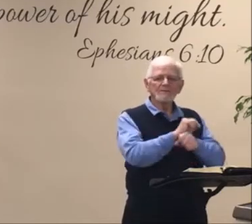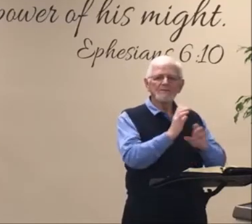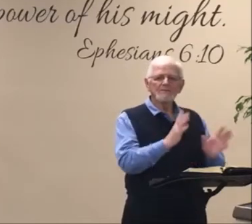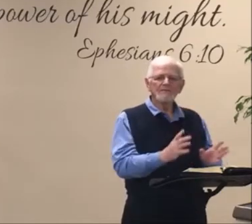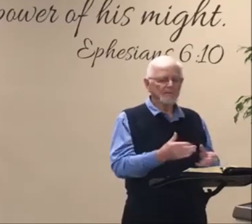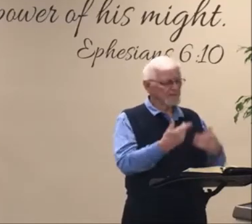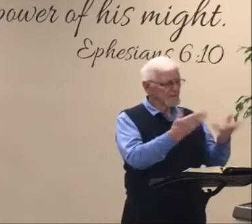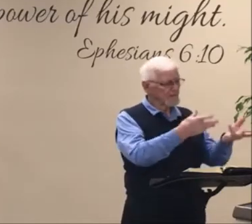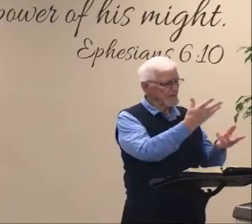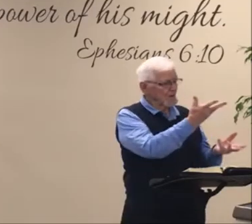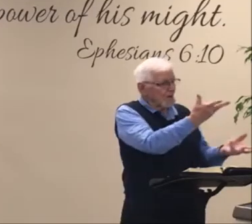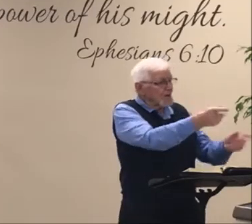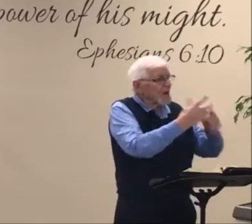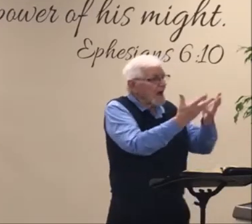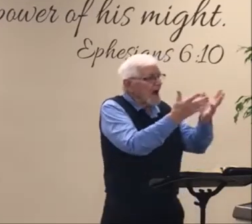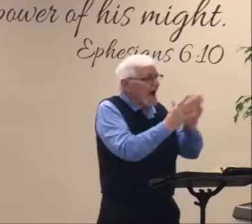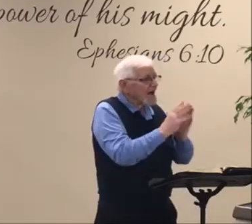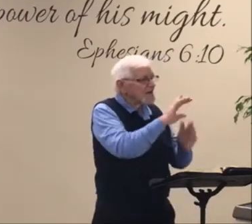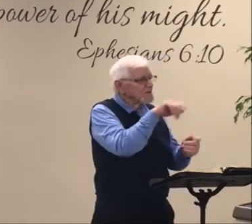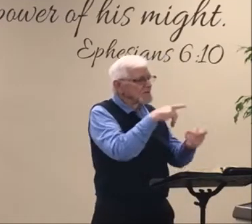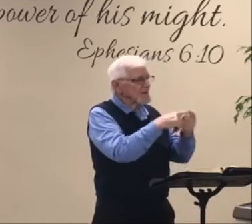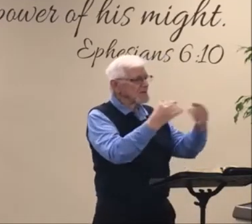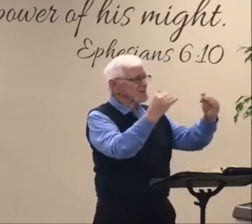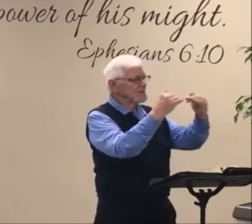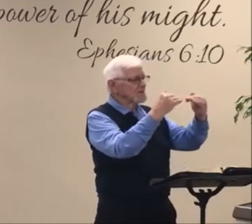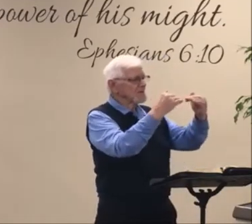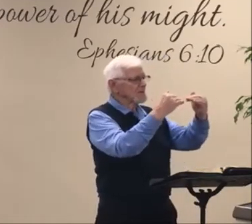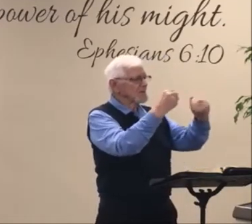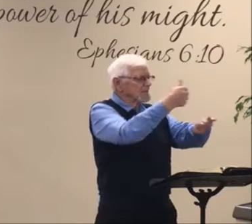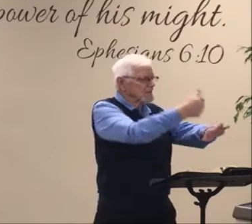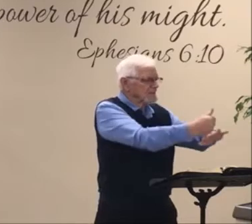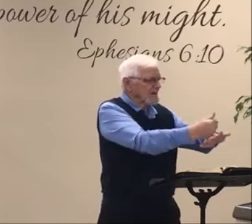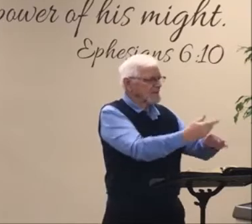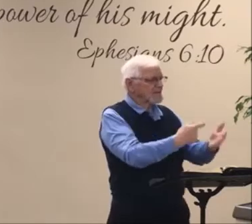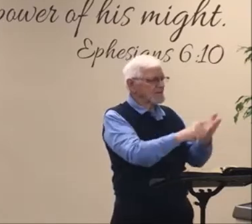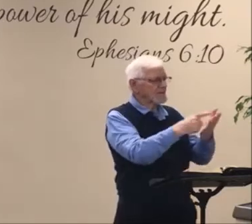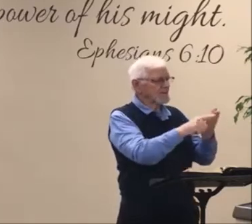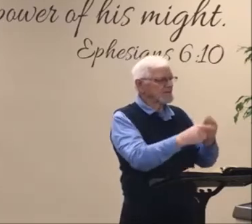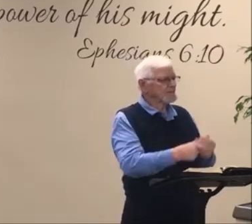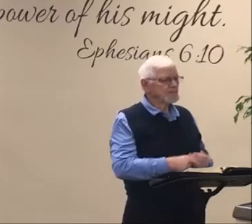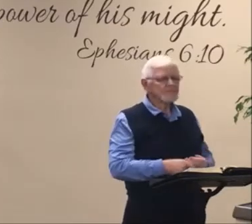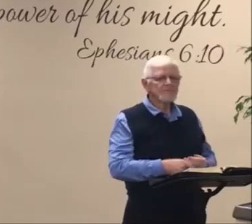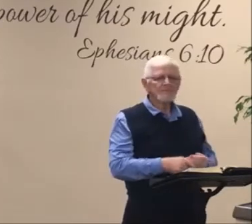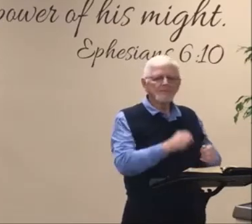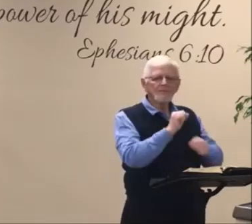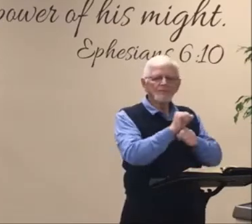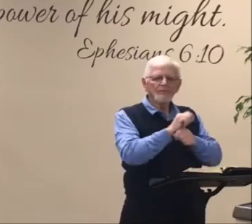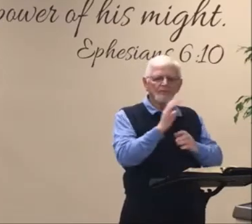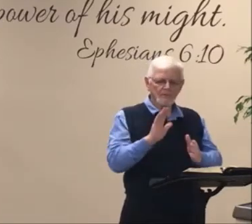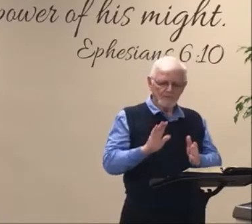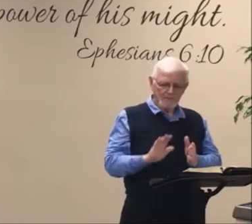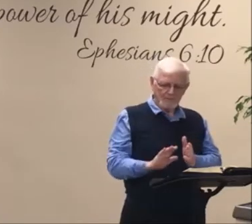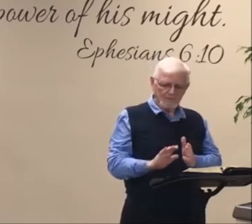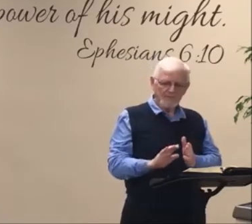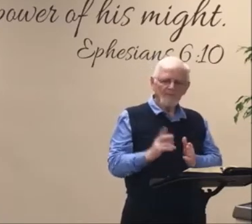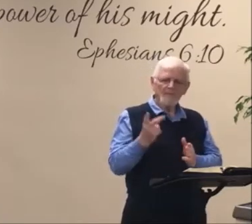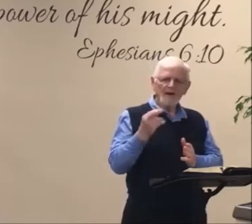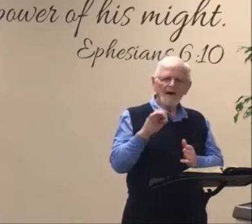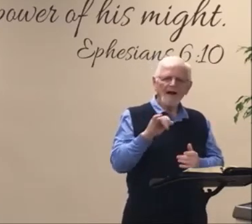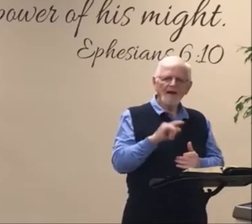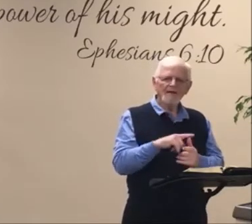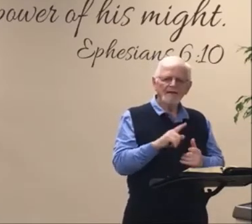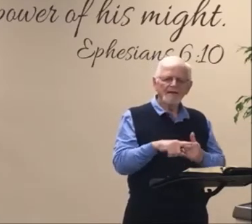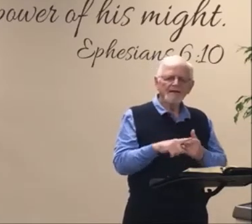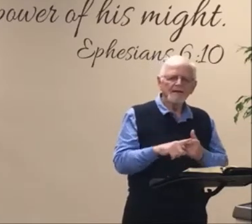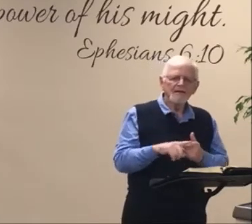you ask, but once you have set the wages, why, you must bear the task. Well, that's true. I worked for a menial's hire, only to learn dismayed that